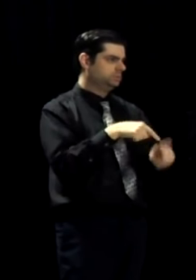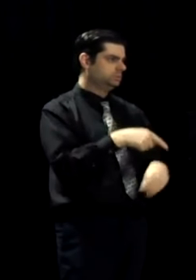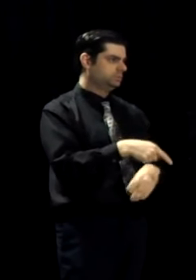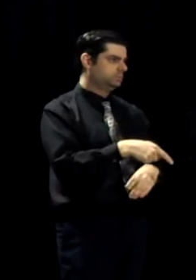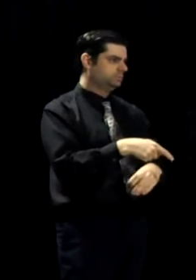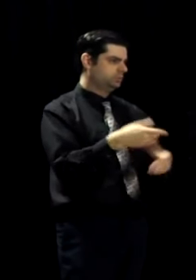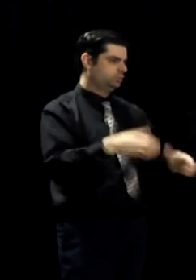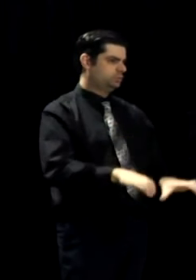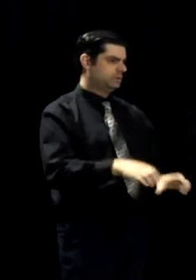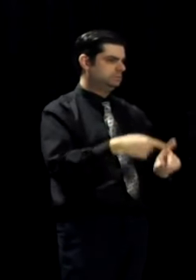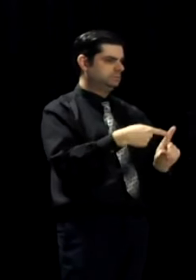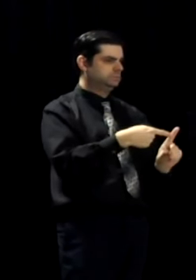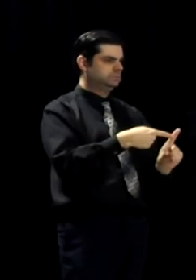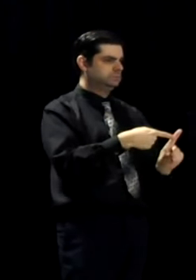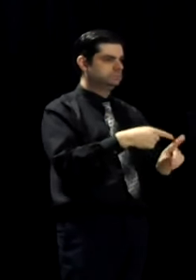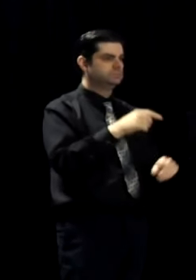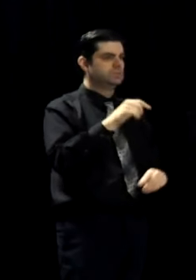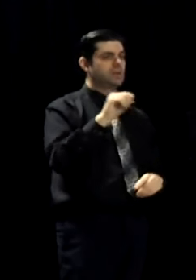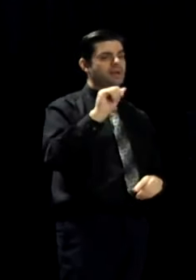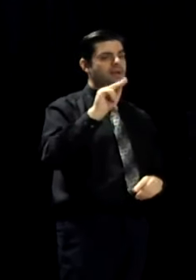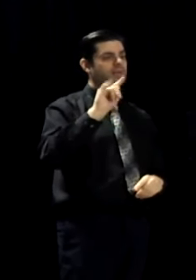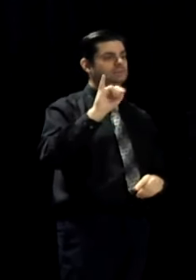testing that the governor's using